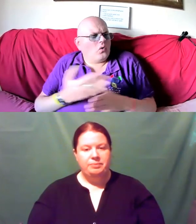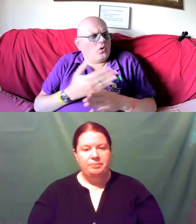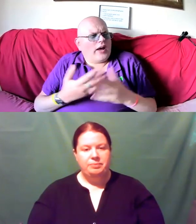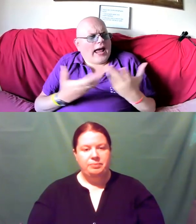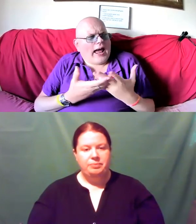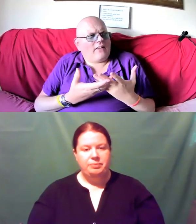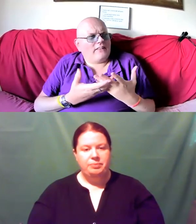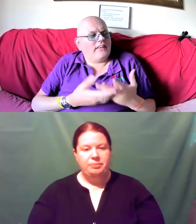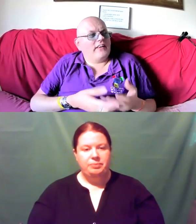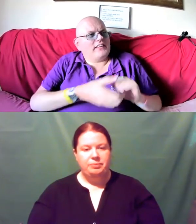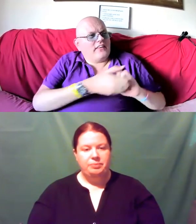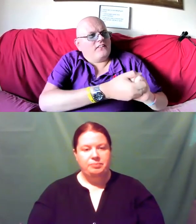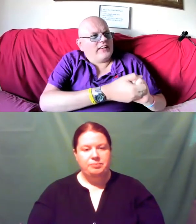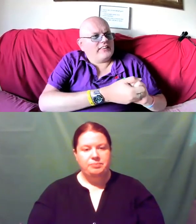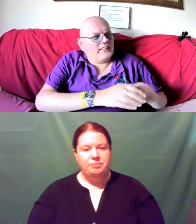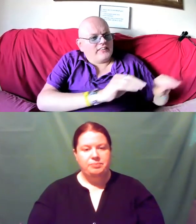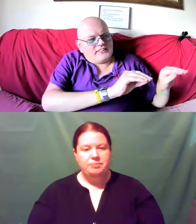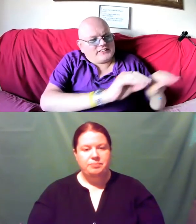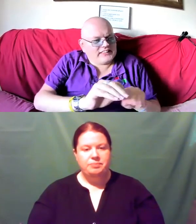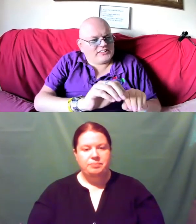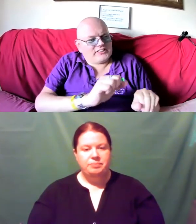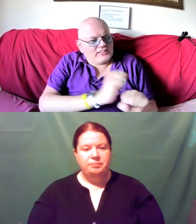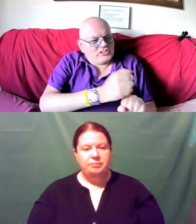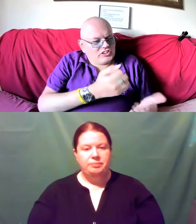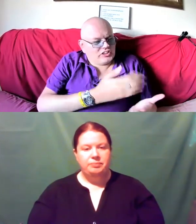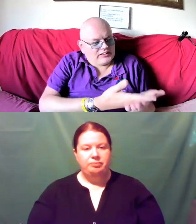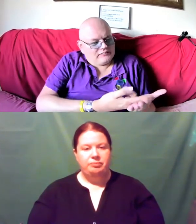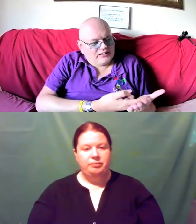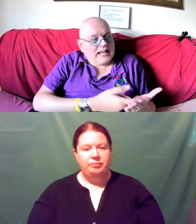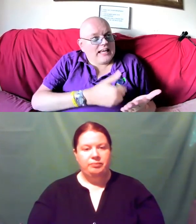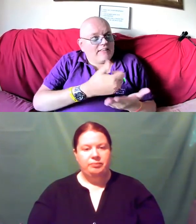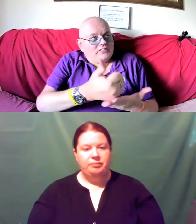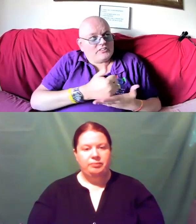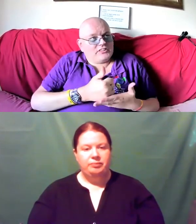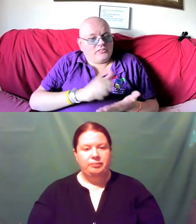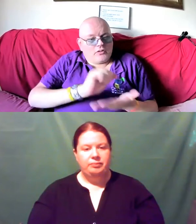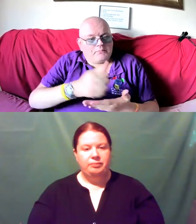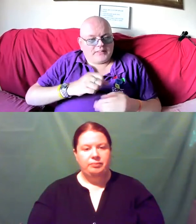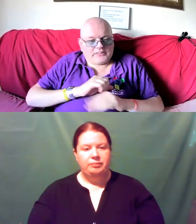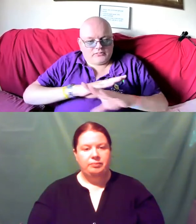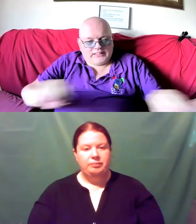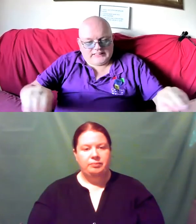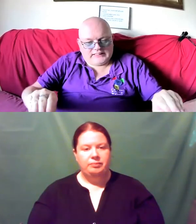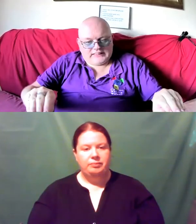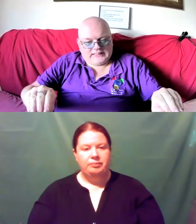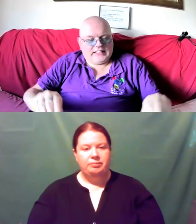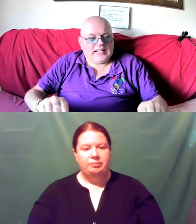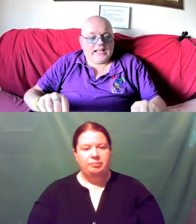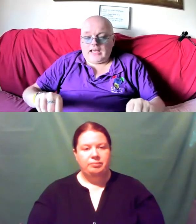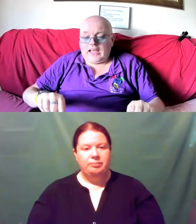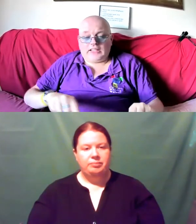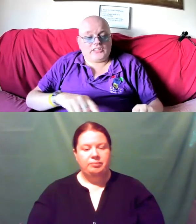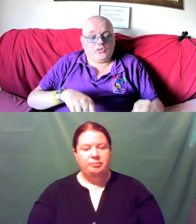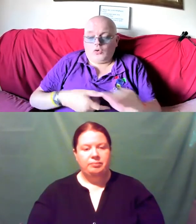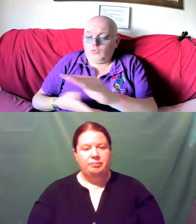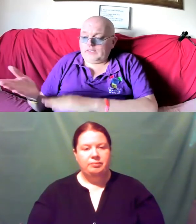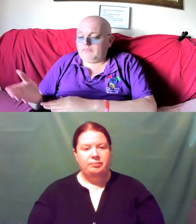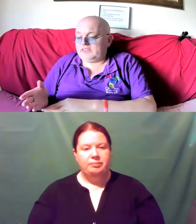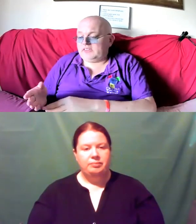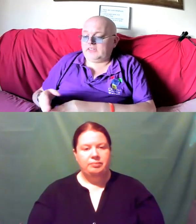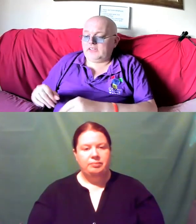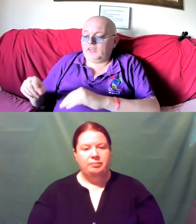journalism helped us put together a press release, and he sent it out just as we went off on honeymoon. I had a